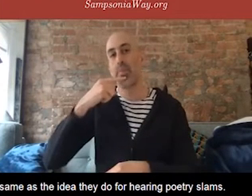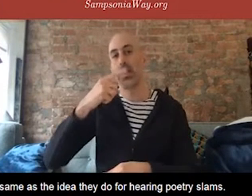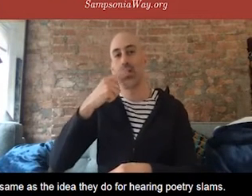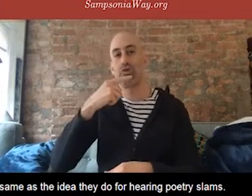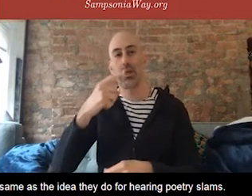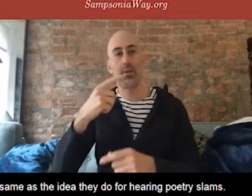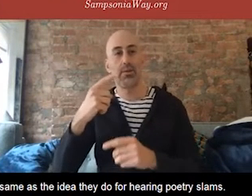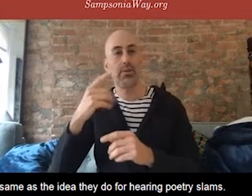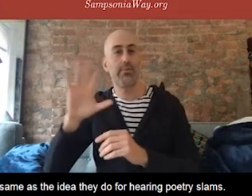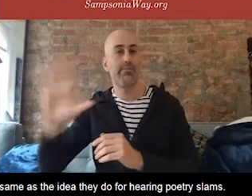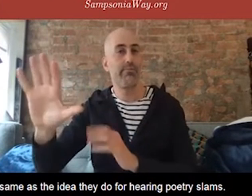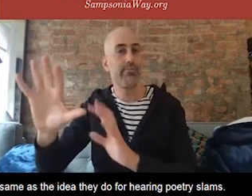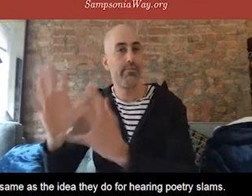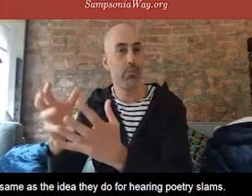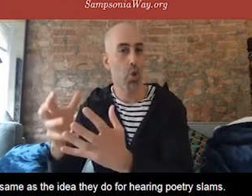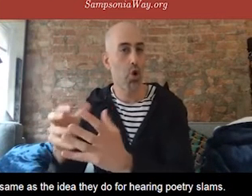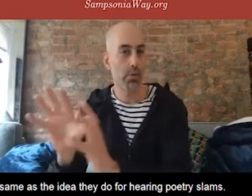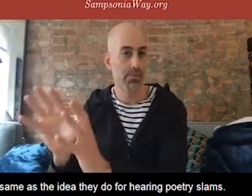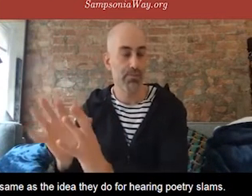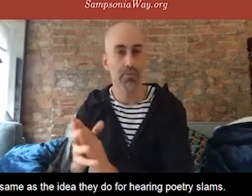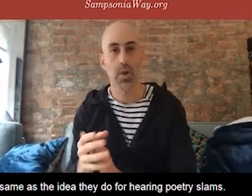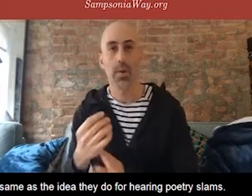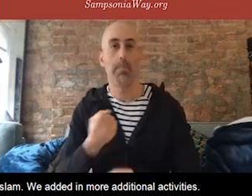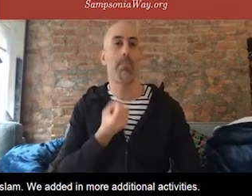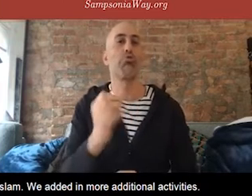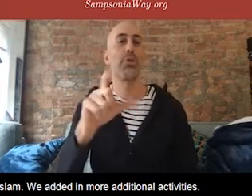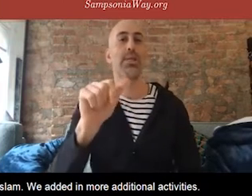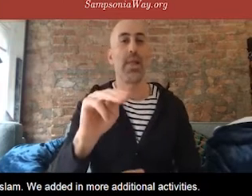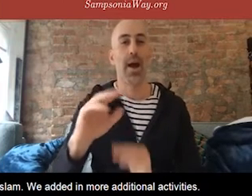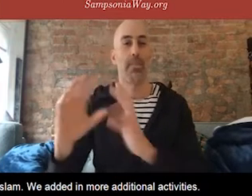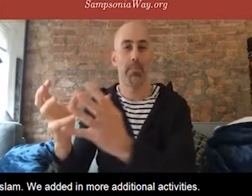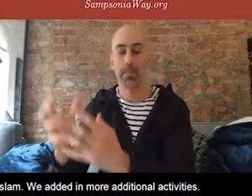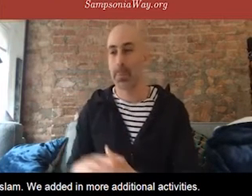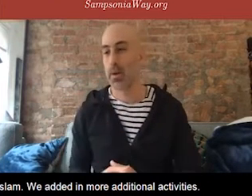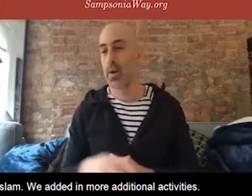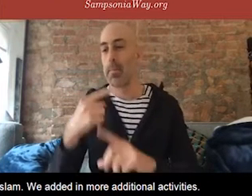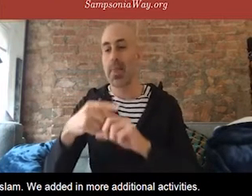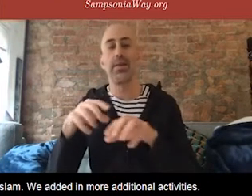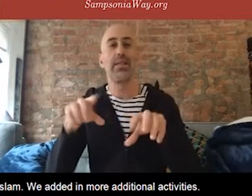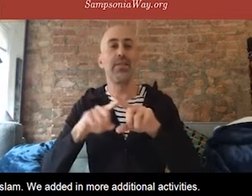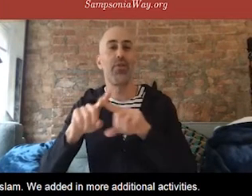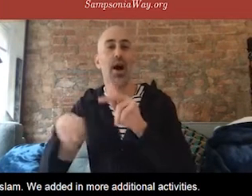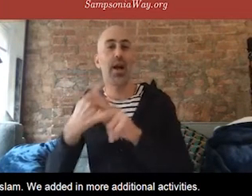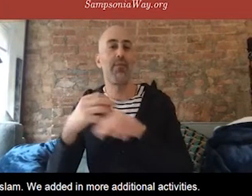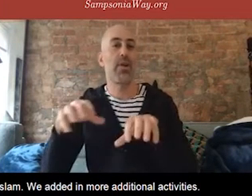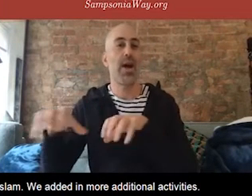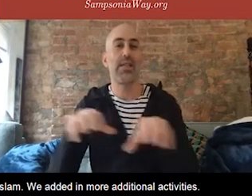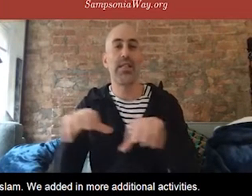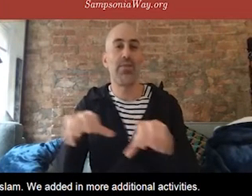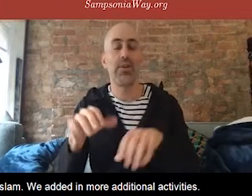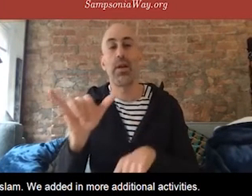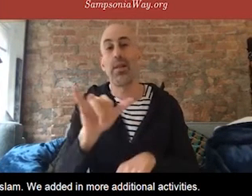the same as the idea as they do for hearing poetry slams. Very much just borrowed that idea as a poetry